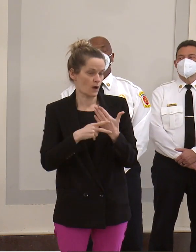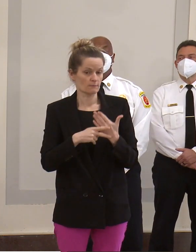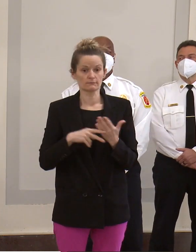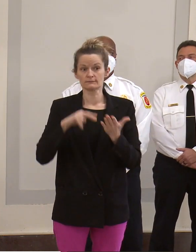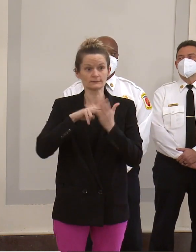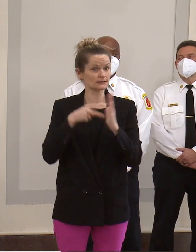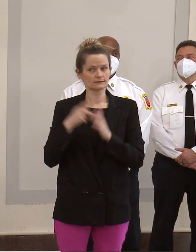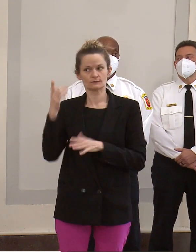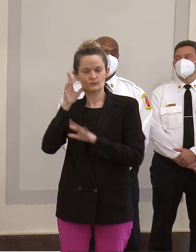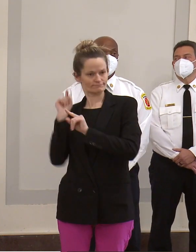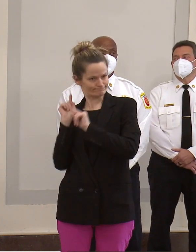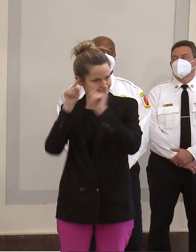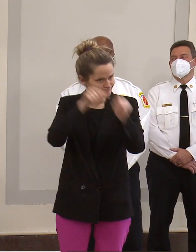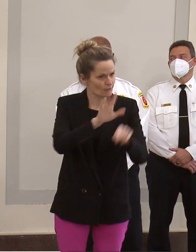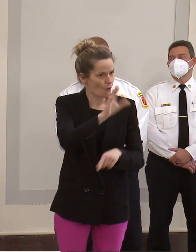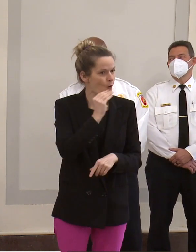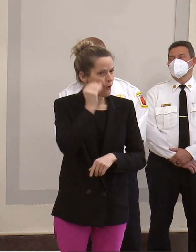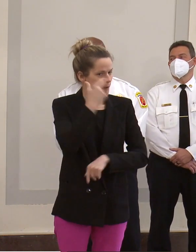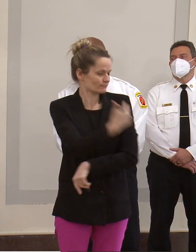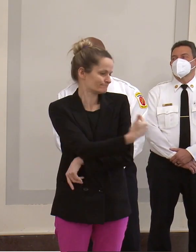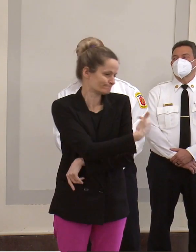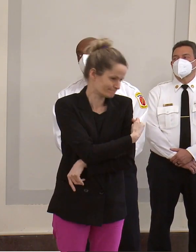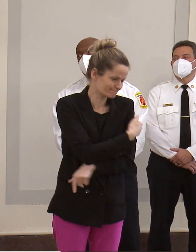the same number or registering at